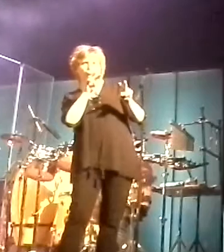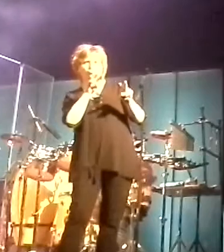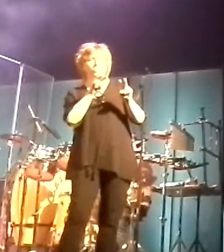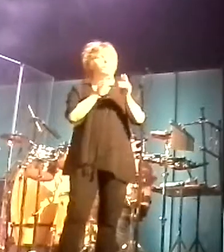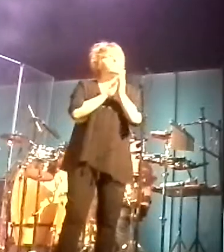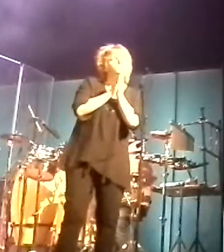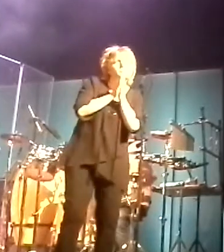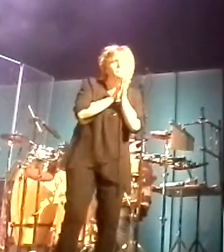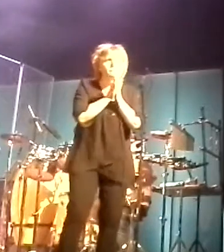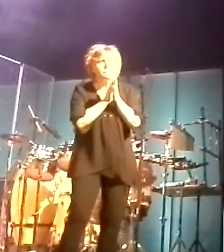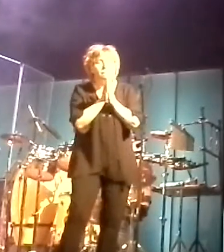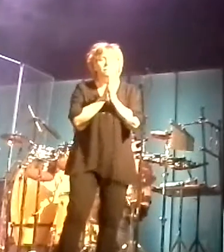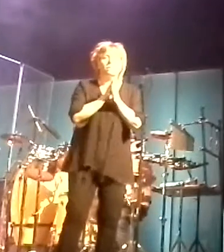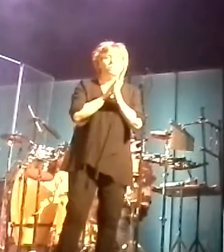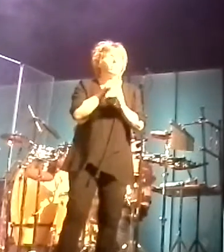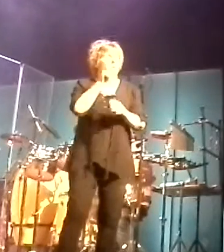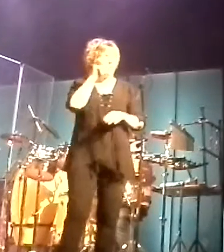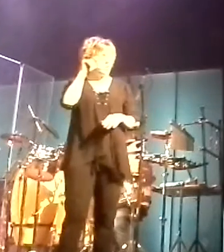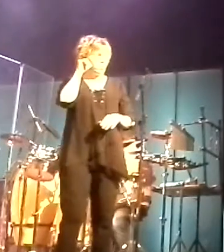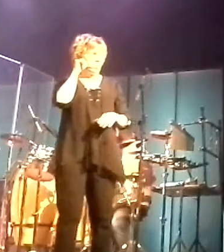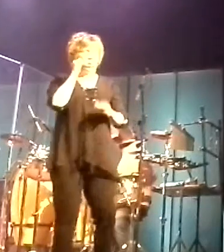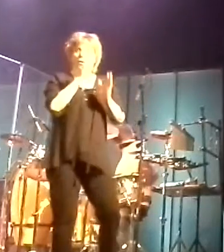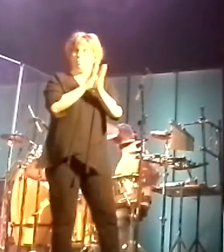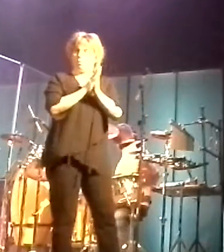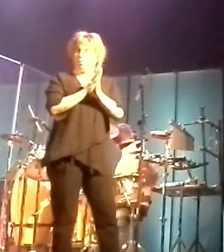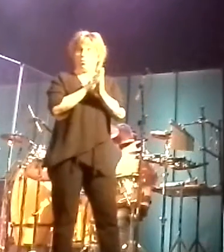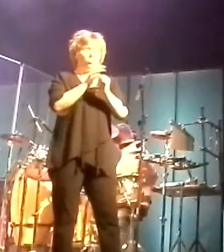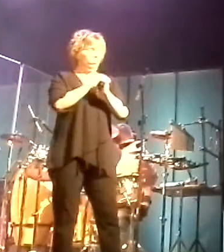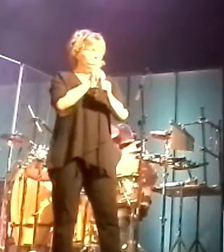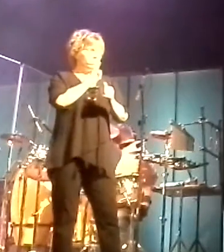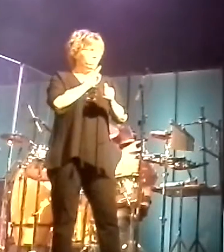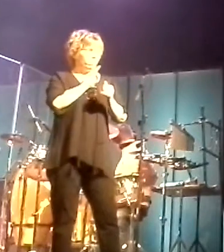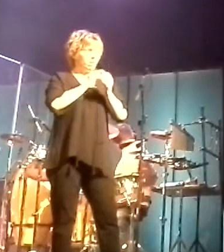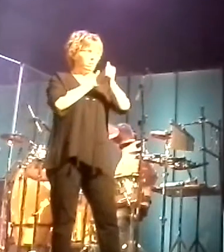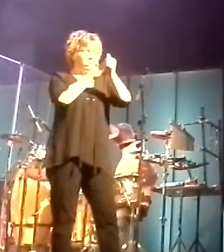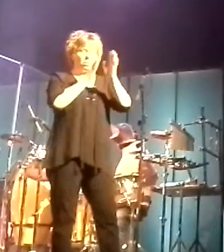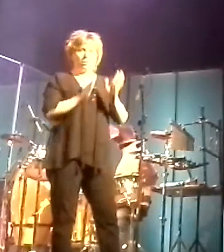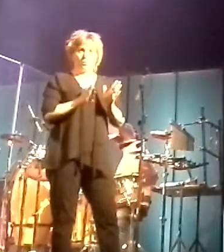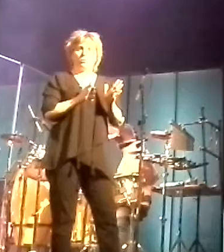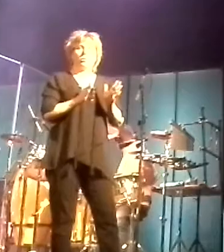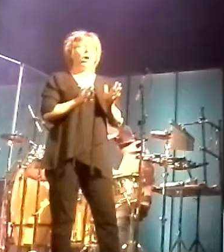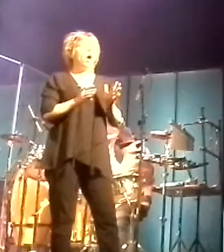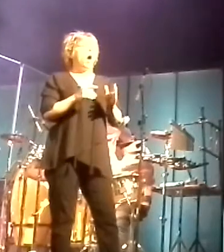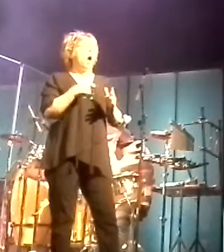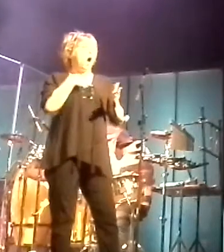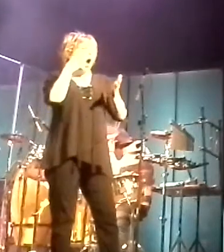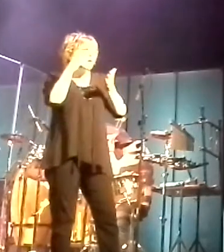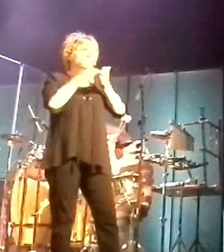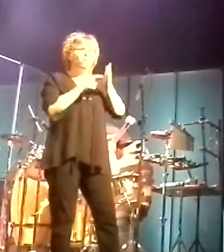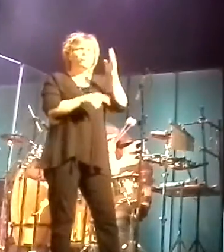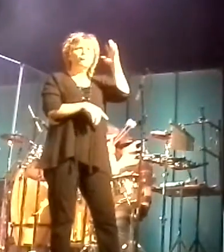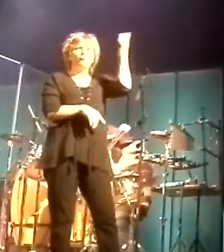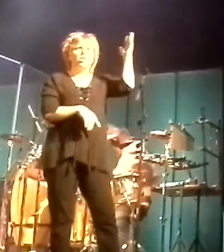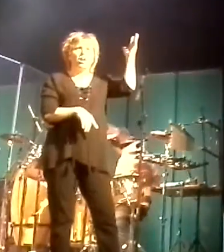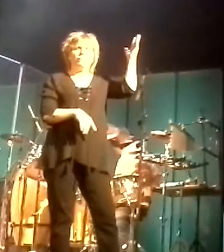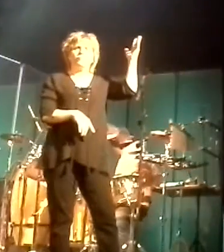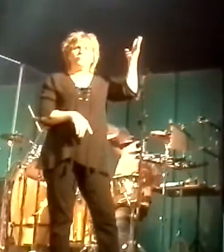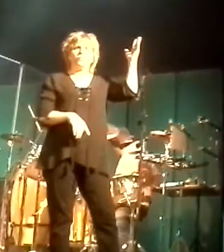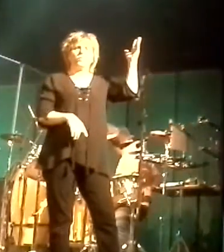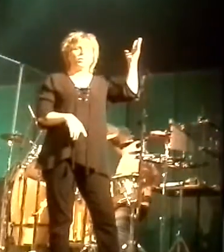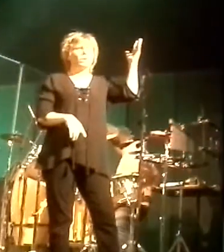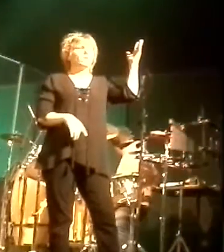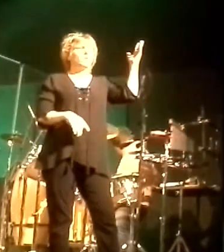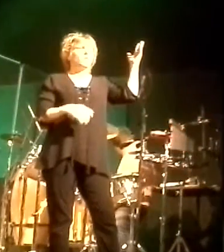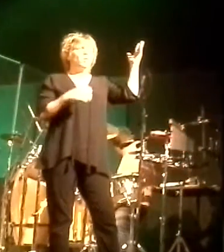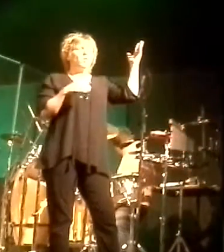we were praying yesterday as worship leaders, and I just saw this tree. And the branches were just You don't really see this in life. You don't